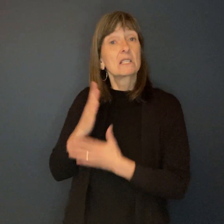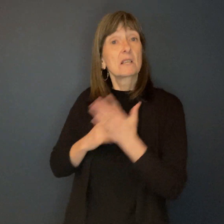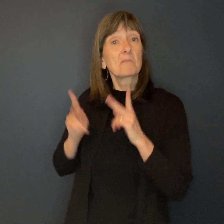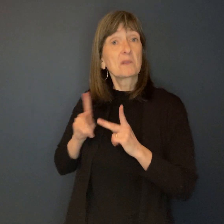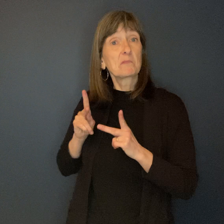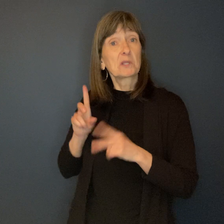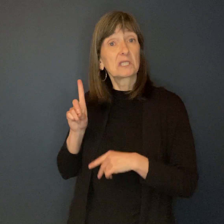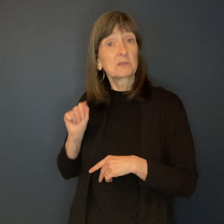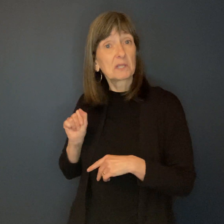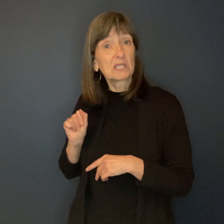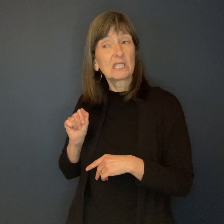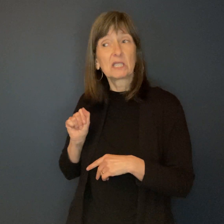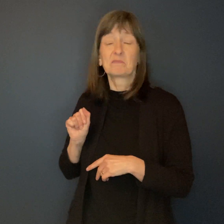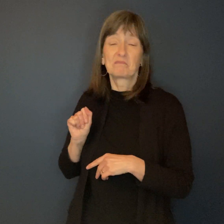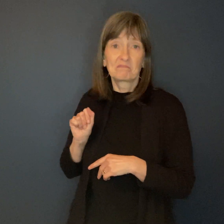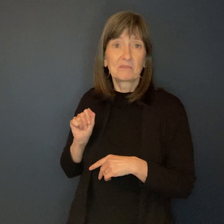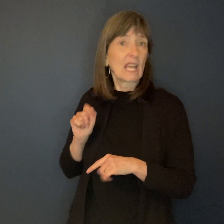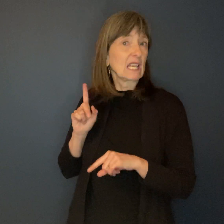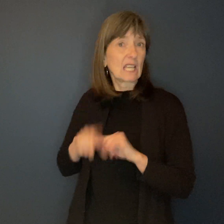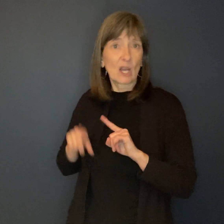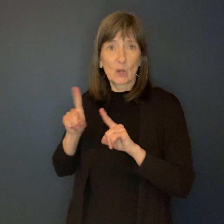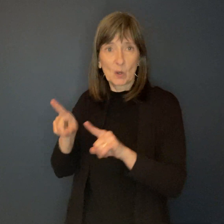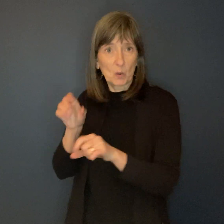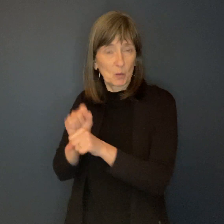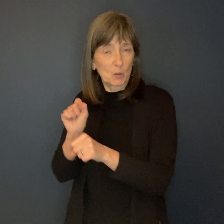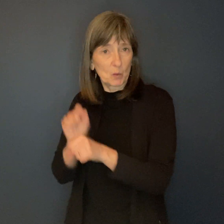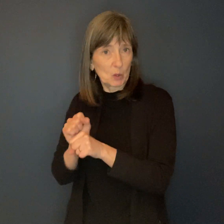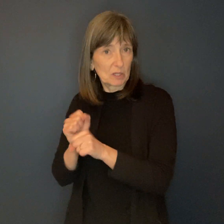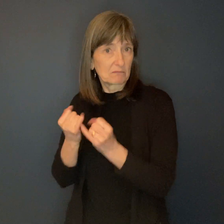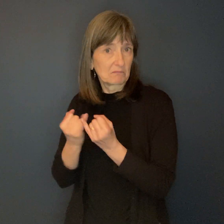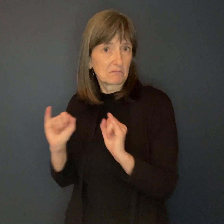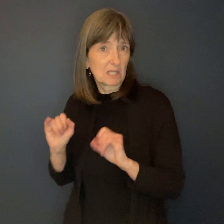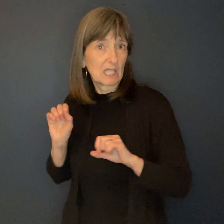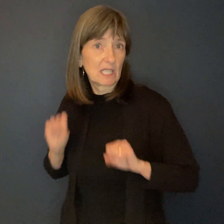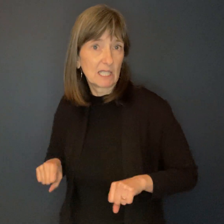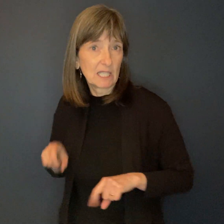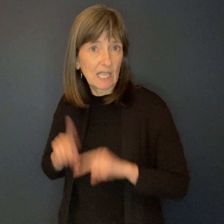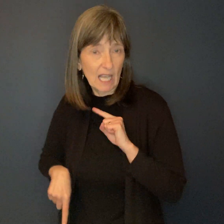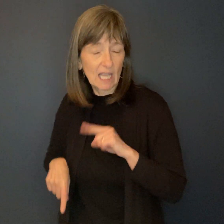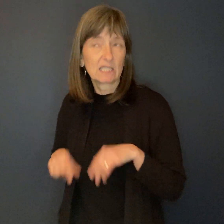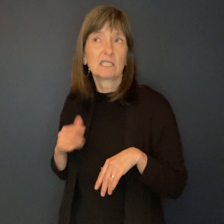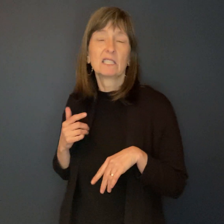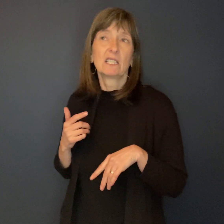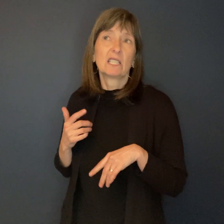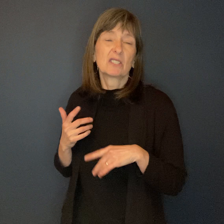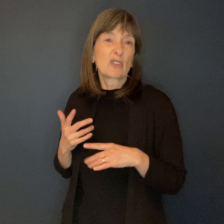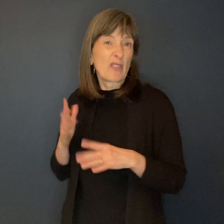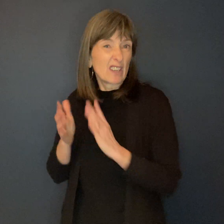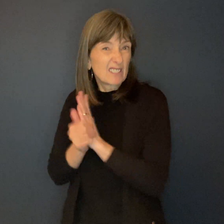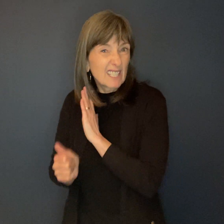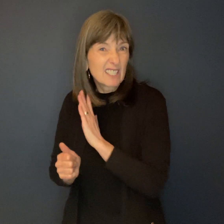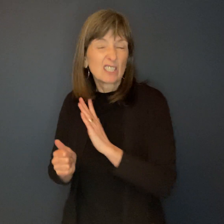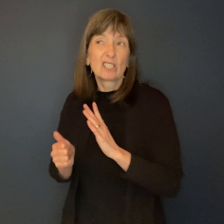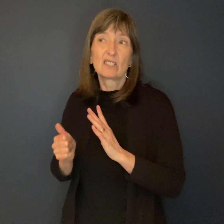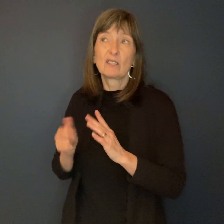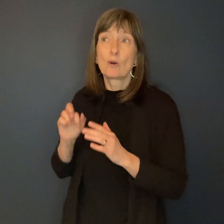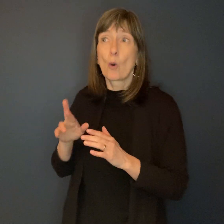force because they don't have the same abilities or say attention to task,